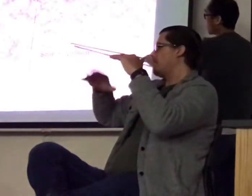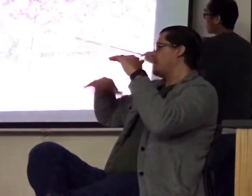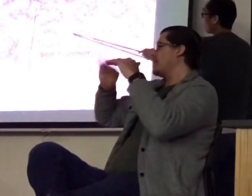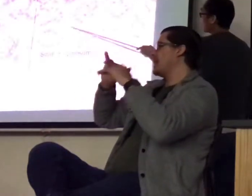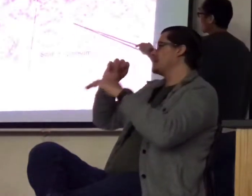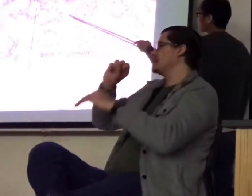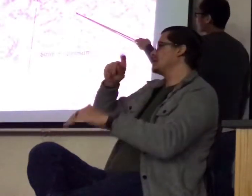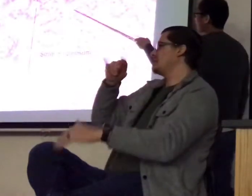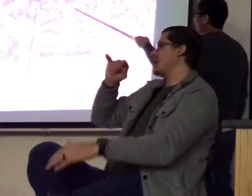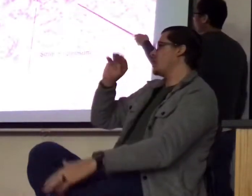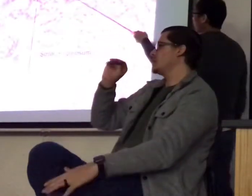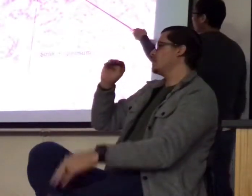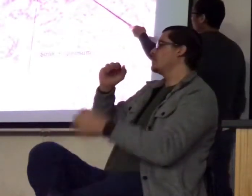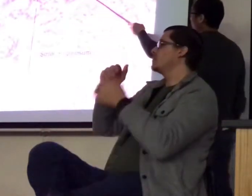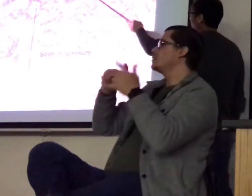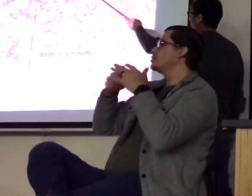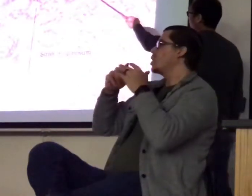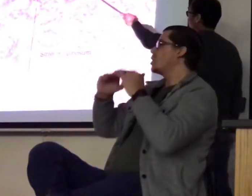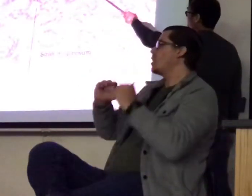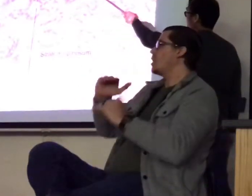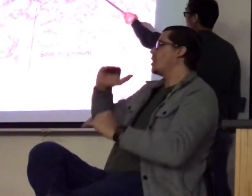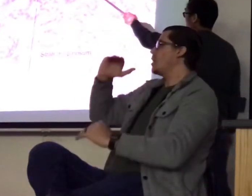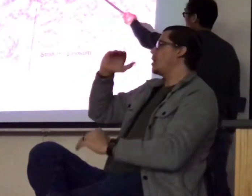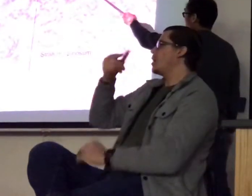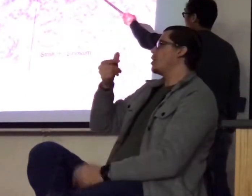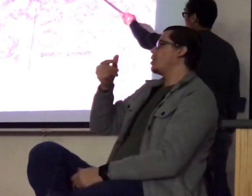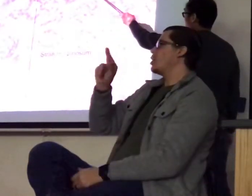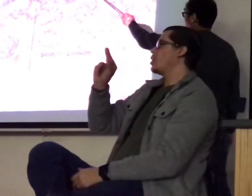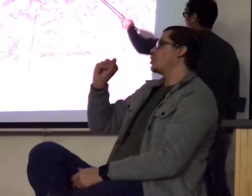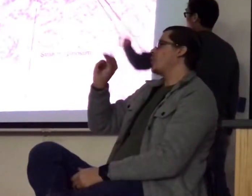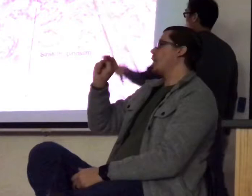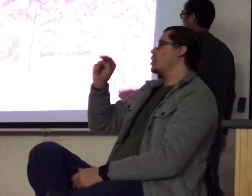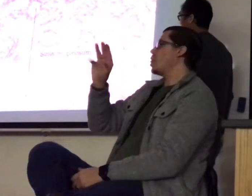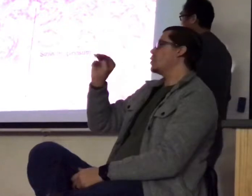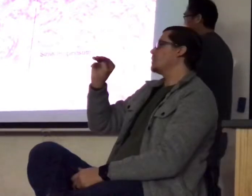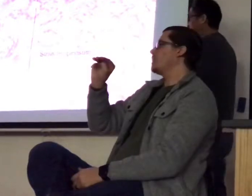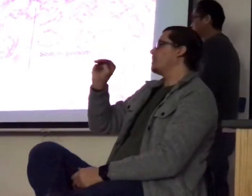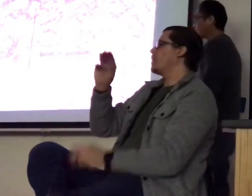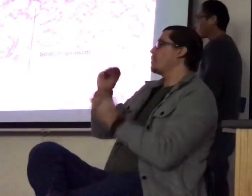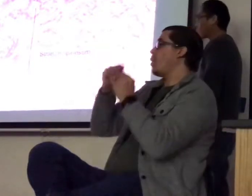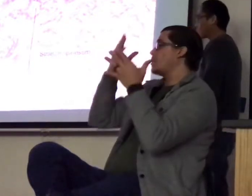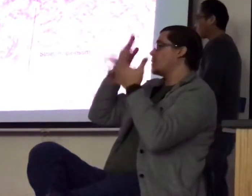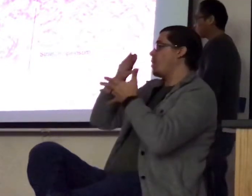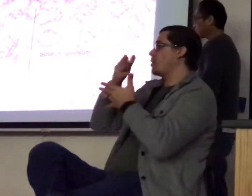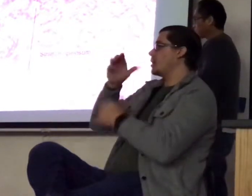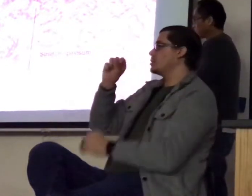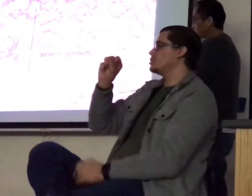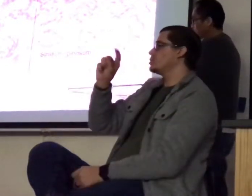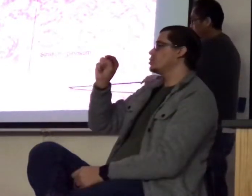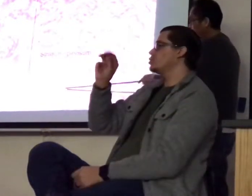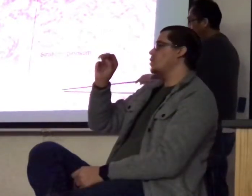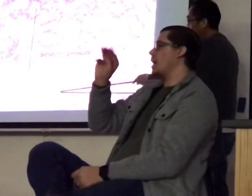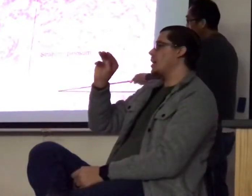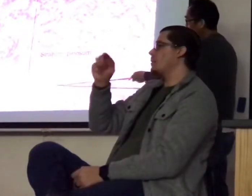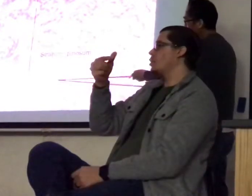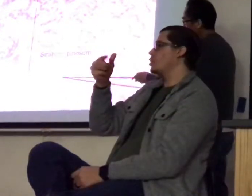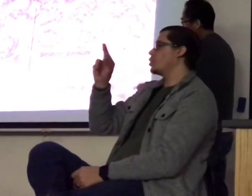And as you get more towards the top, we're getting in the granulosome. The darker colored cells are stratum granulosum, but